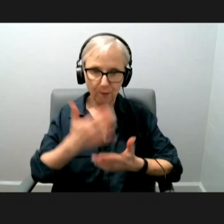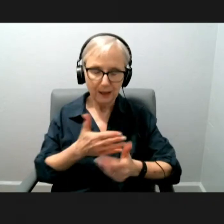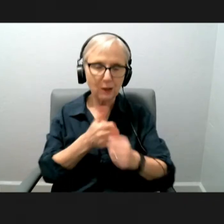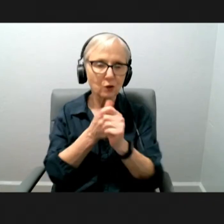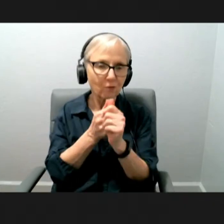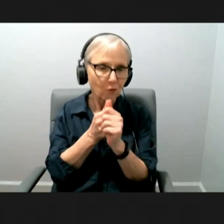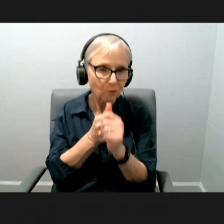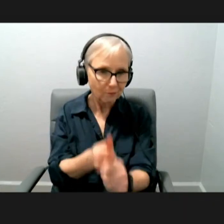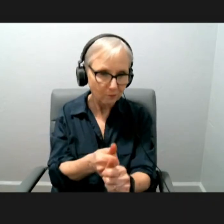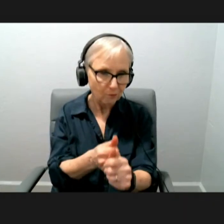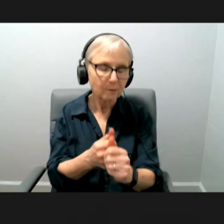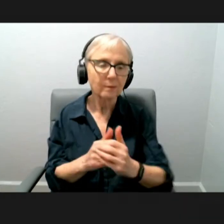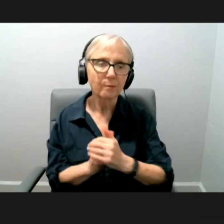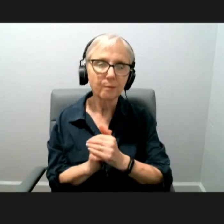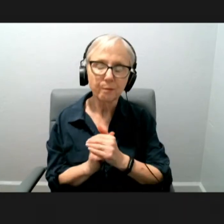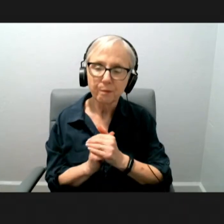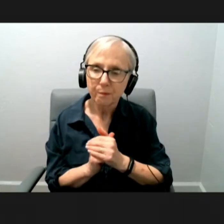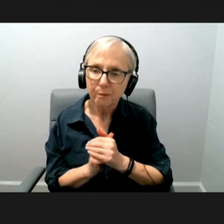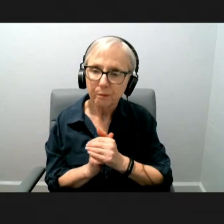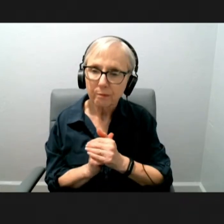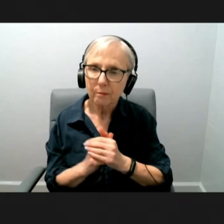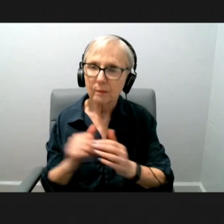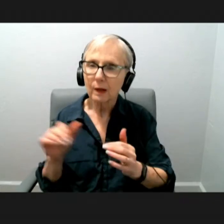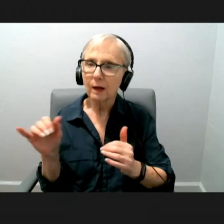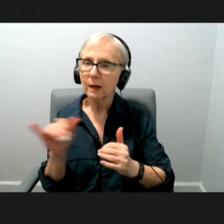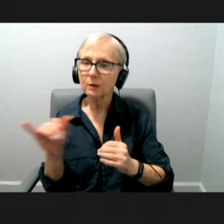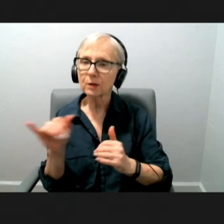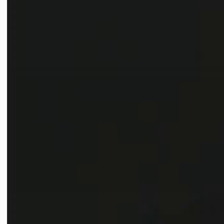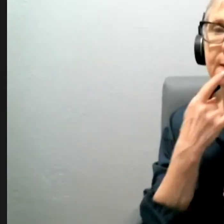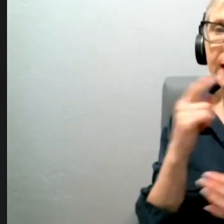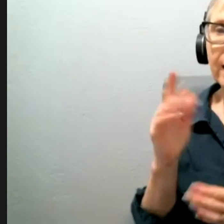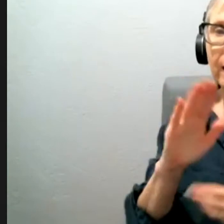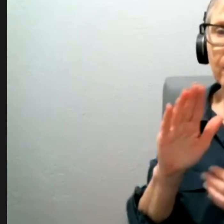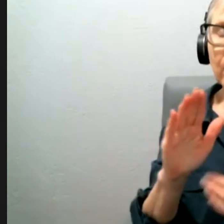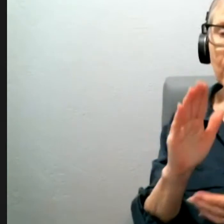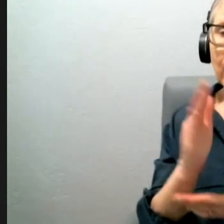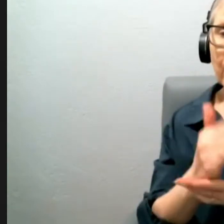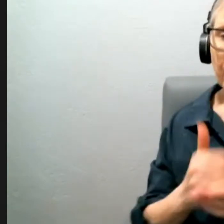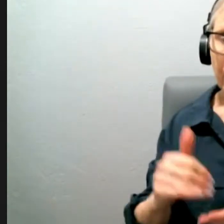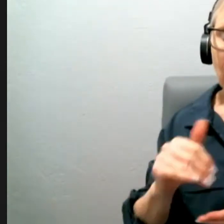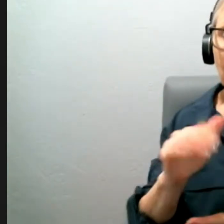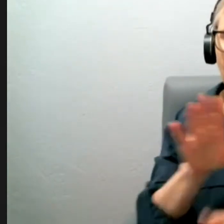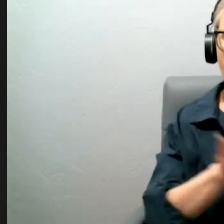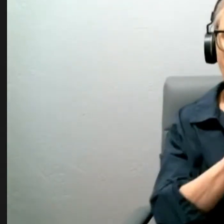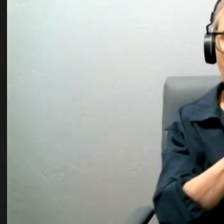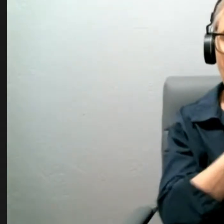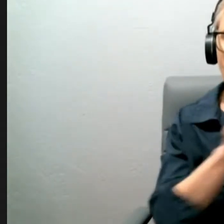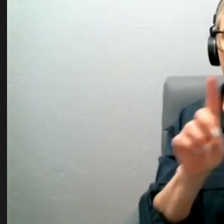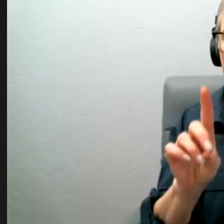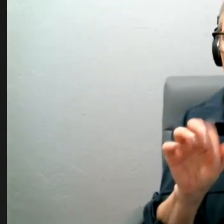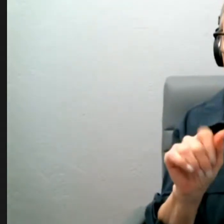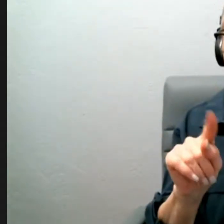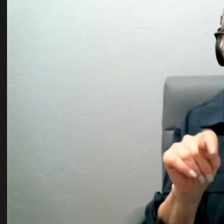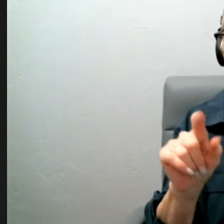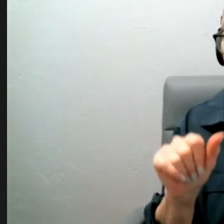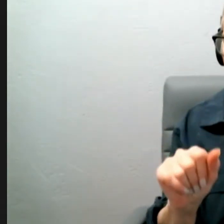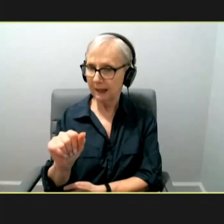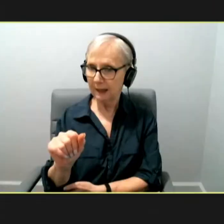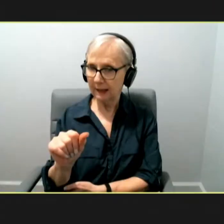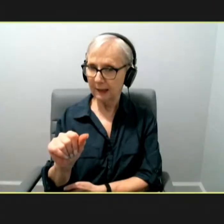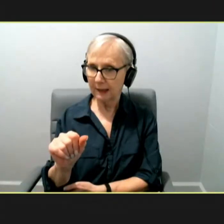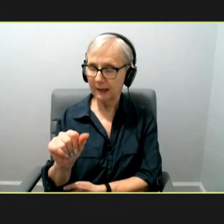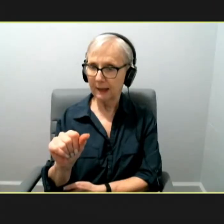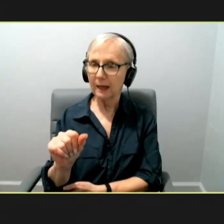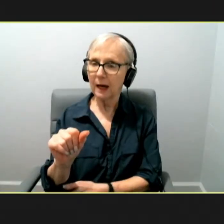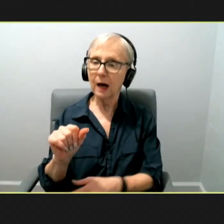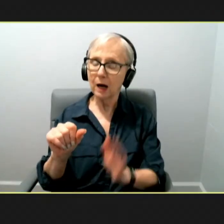system. And I'll just say, you know, part of Colorado's data-driven response, our state epidemiologist